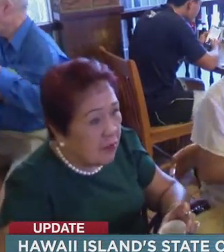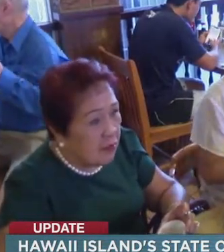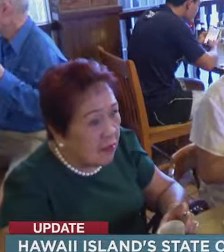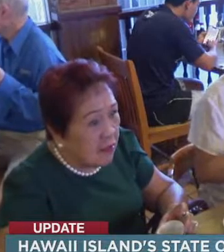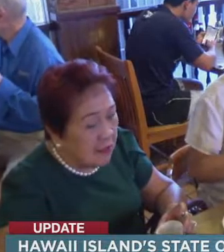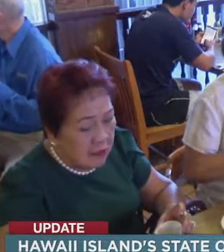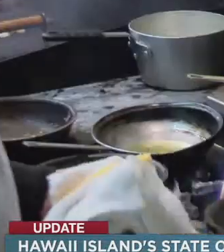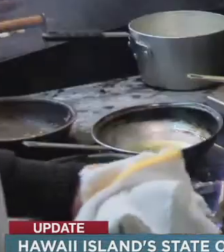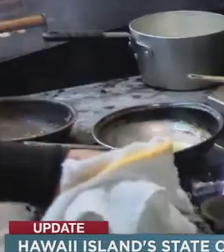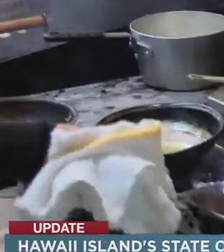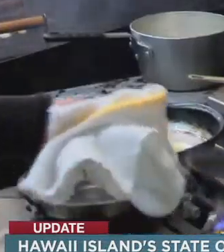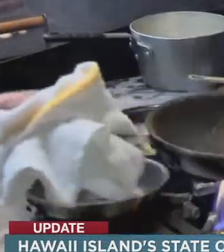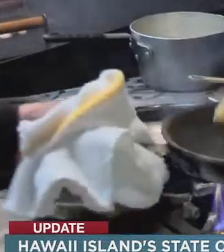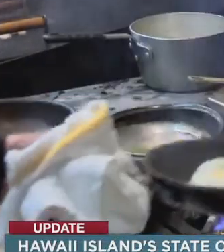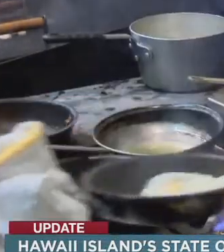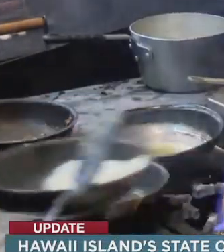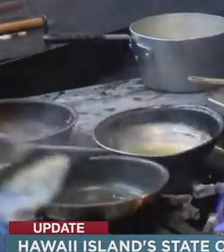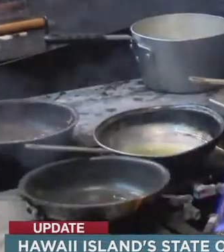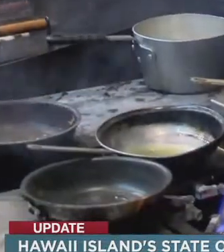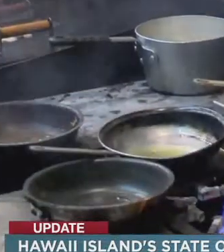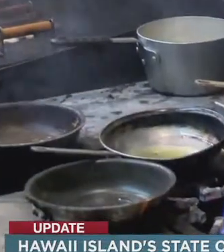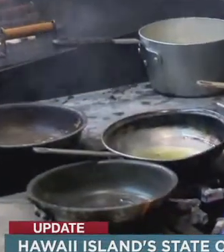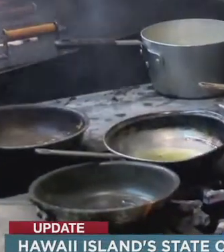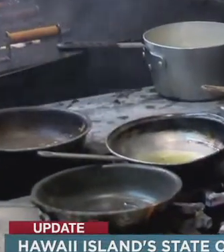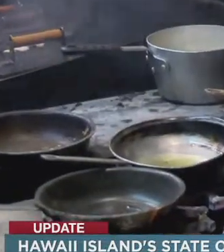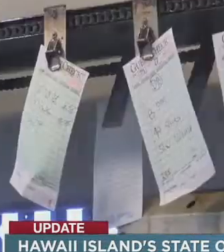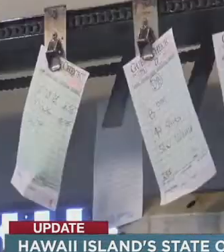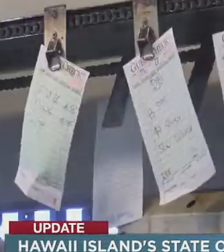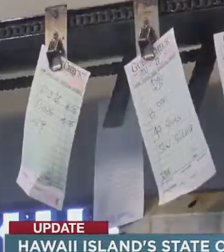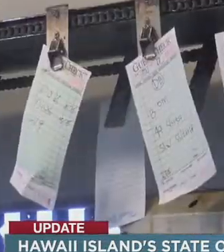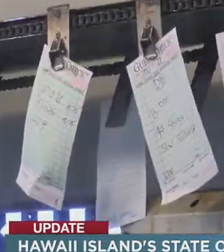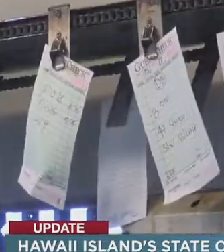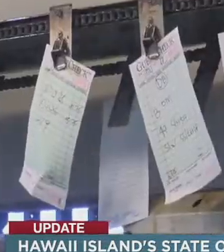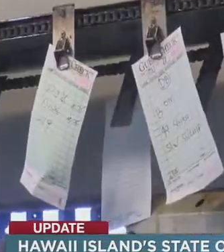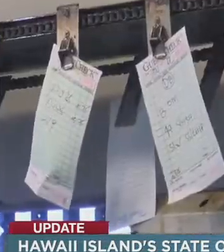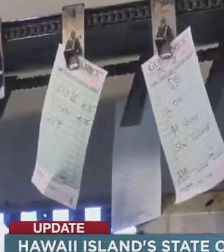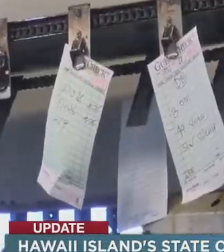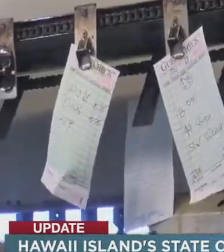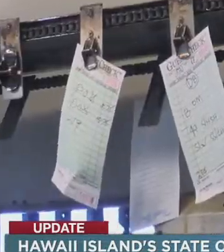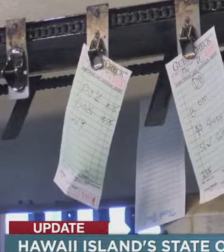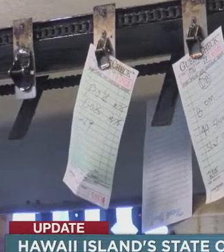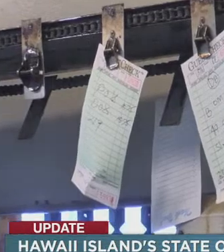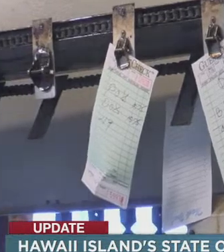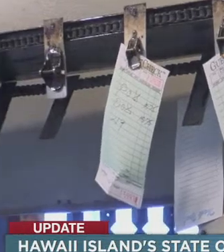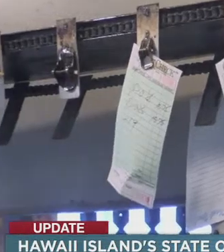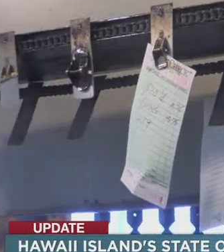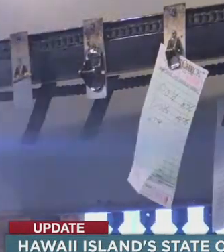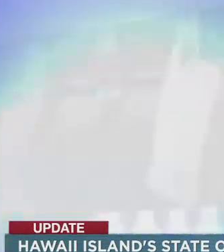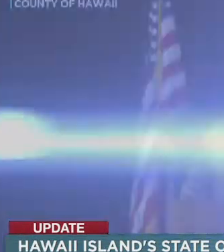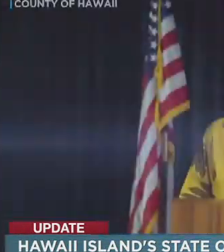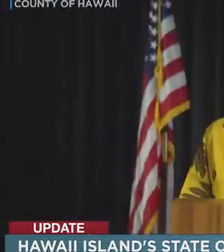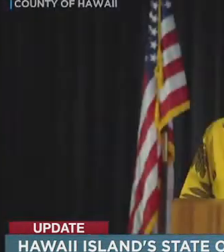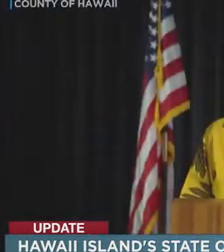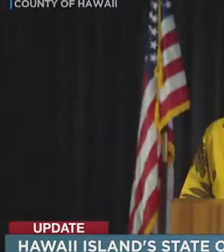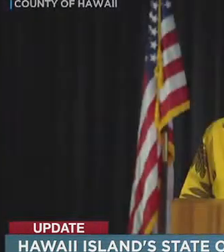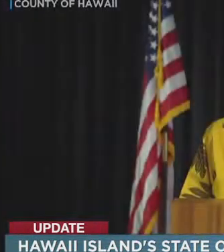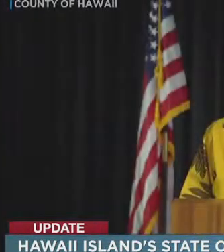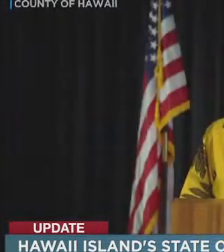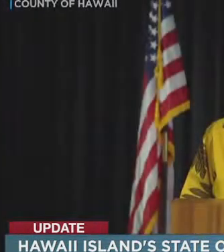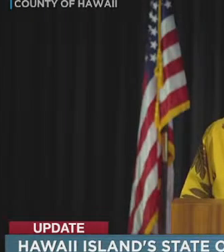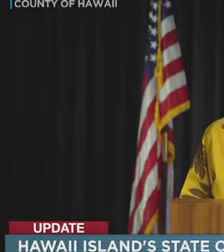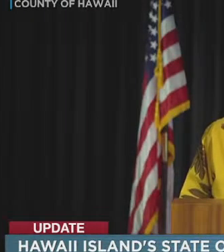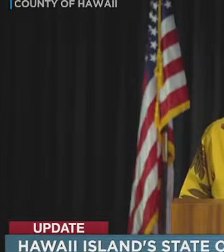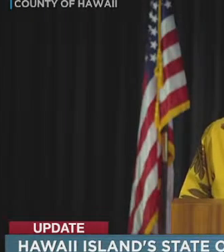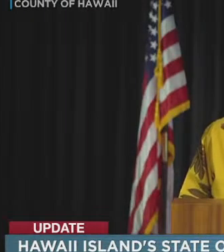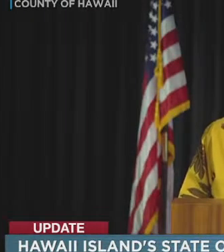and fire safety issues within the restaurant. She tells us she's thinking about reopening at a different location. Hawaii County Mayor